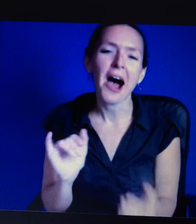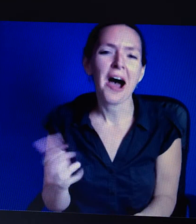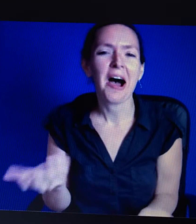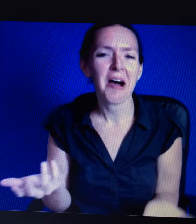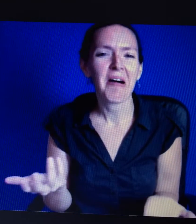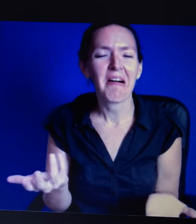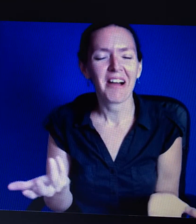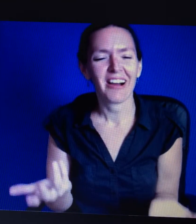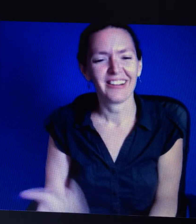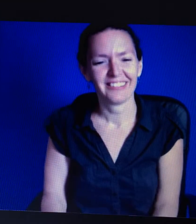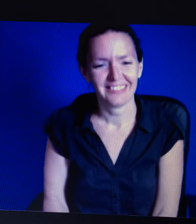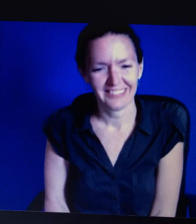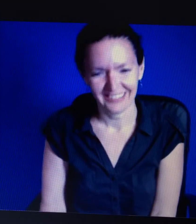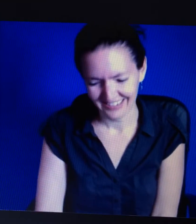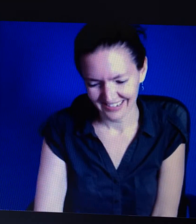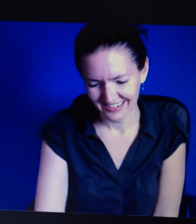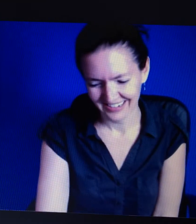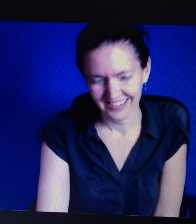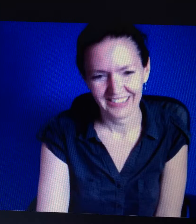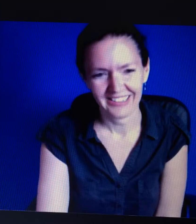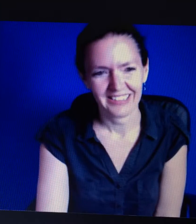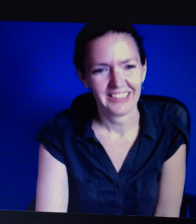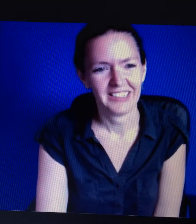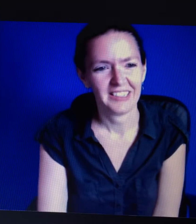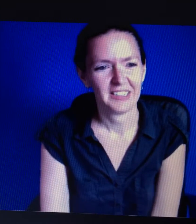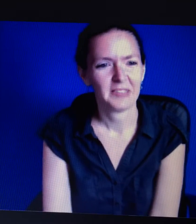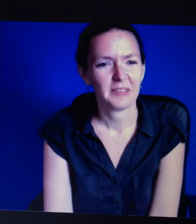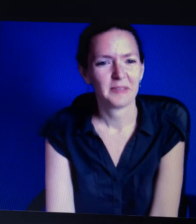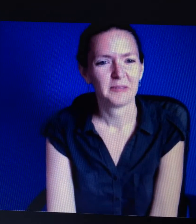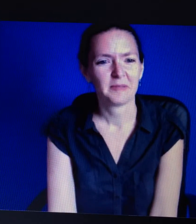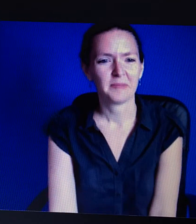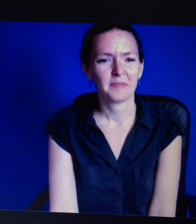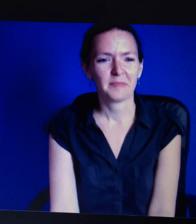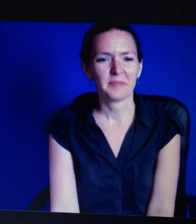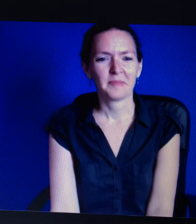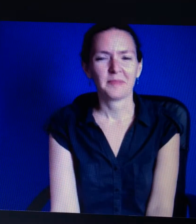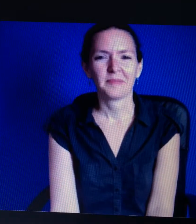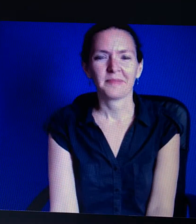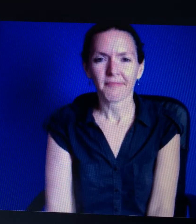I mean, why? You do that. You're skinny. Oh, when I was a baby, I used to cry a lot.